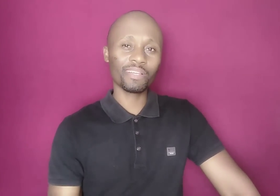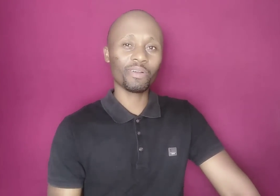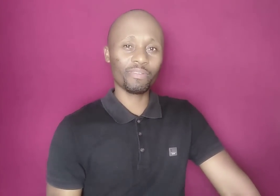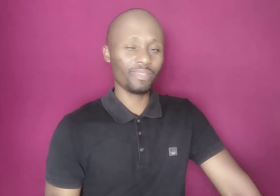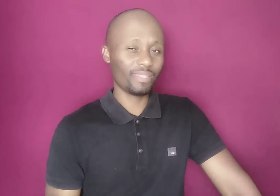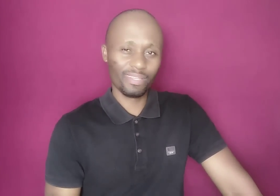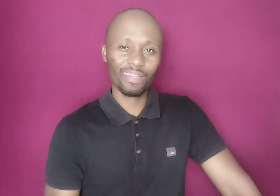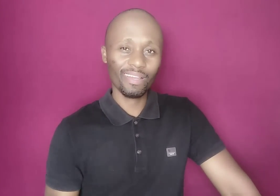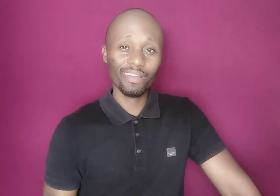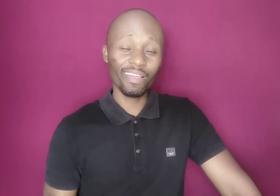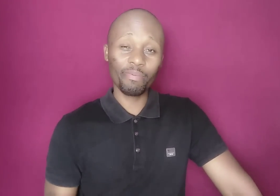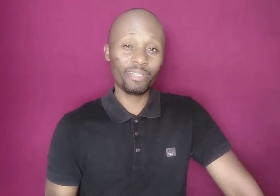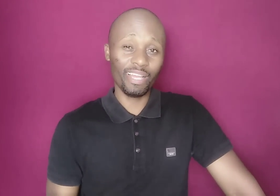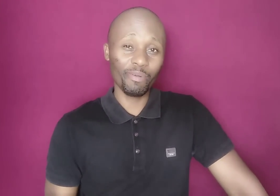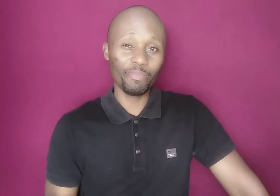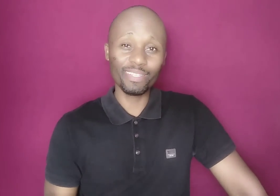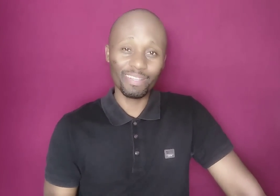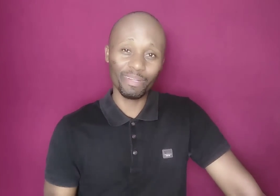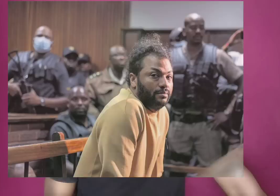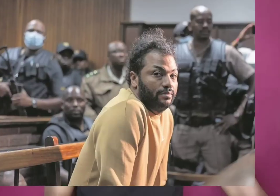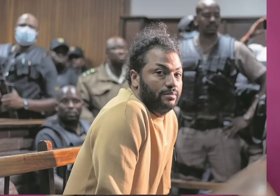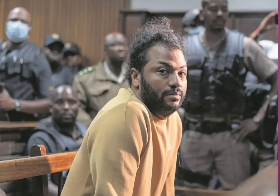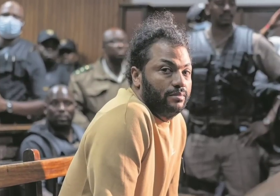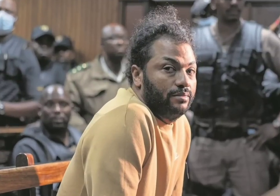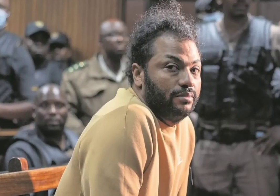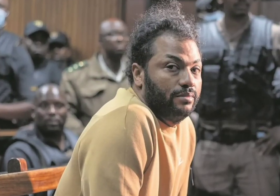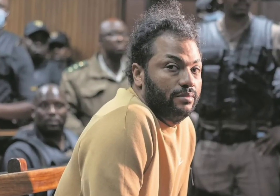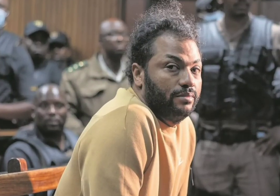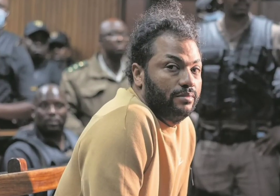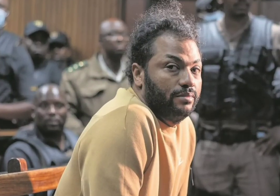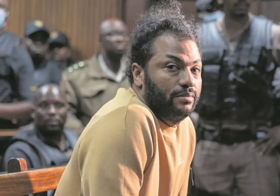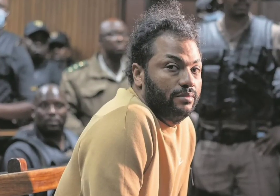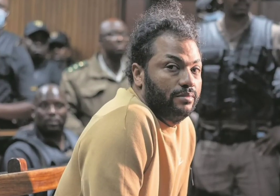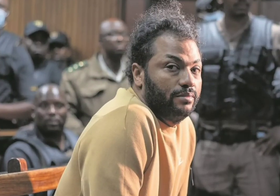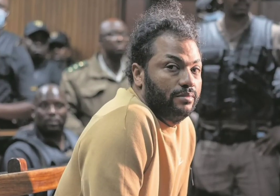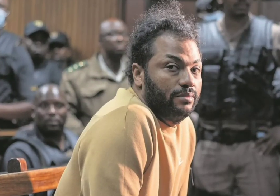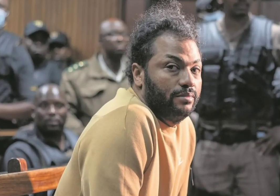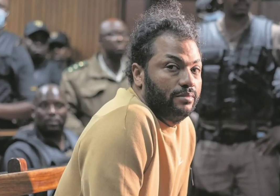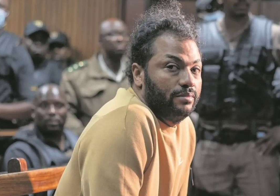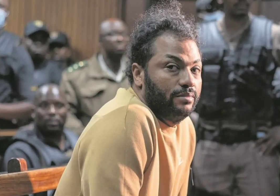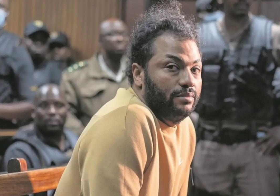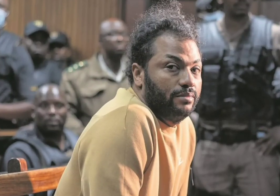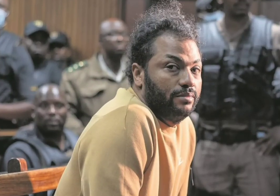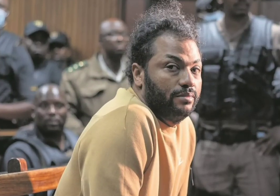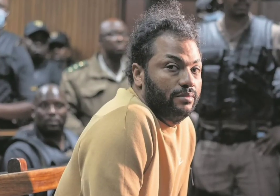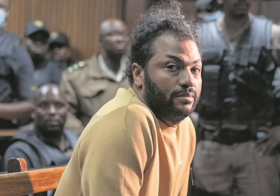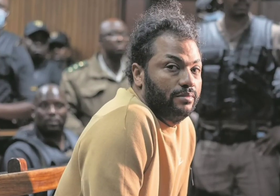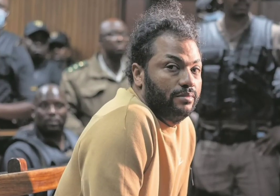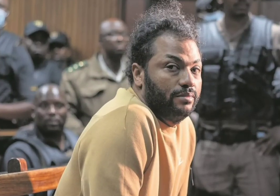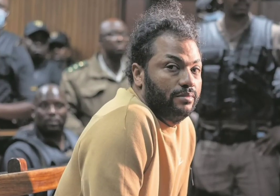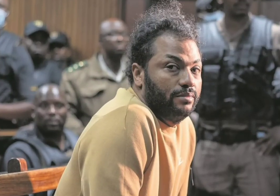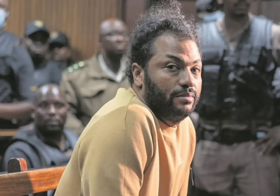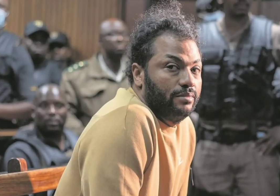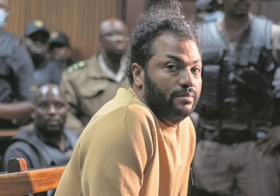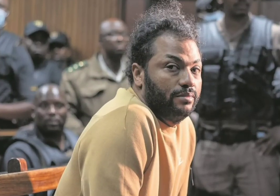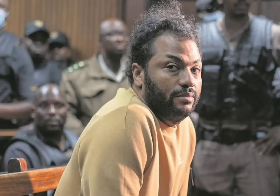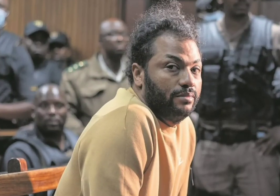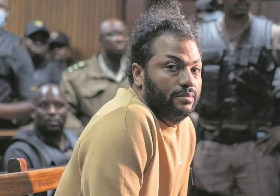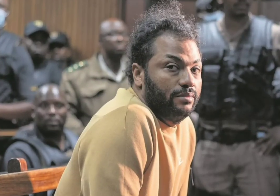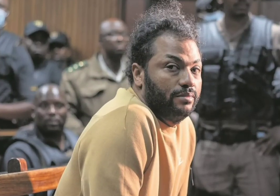all of this about Thabo Bester, my brother. I've got time to waste, yes? But anyway, he knows he's serving life sentence. It